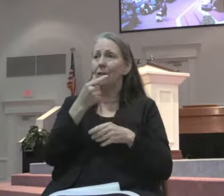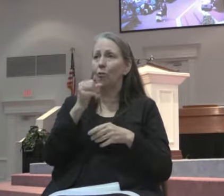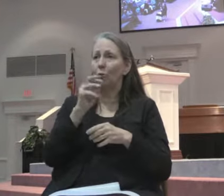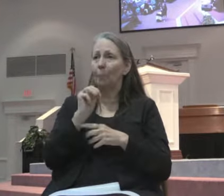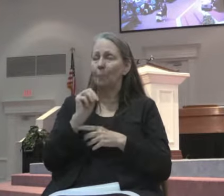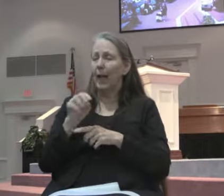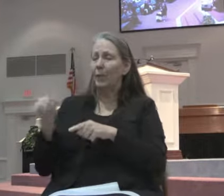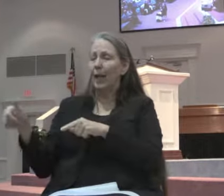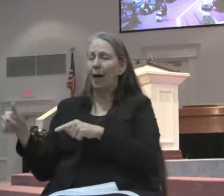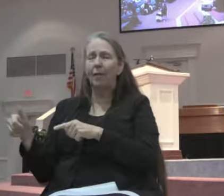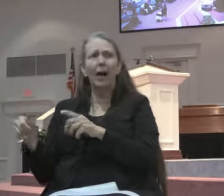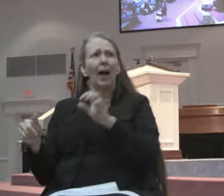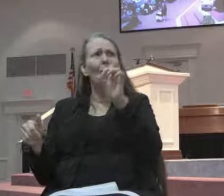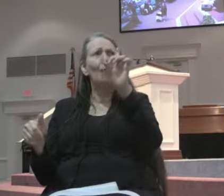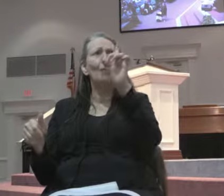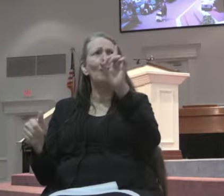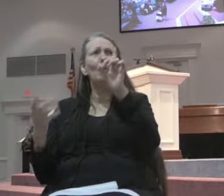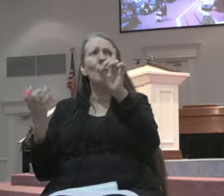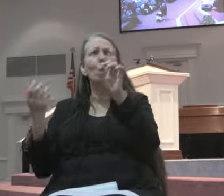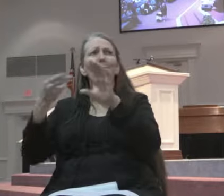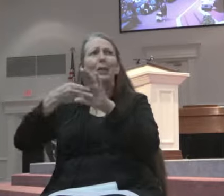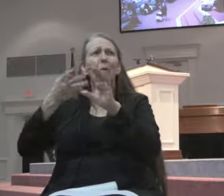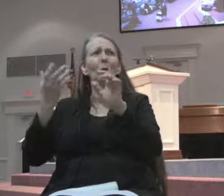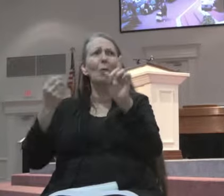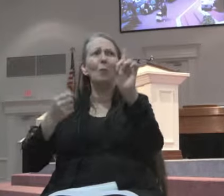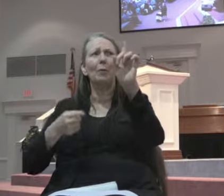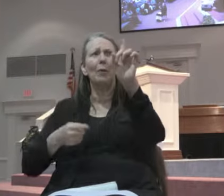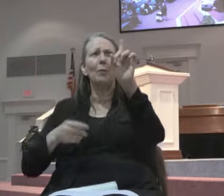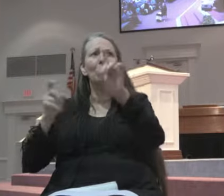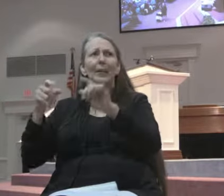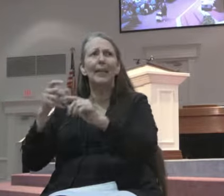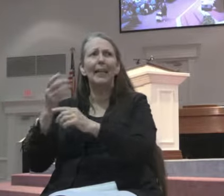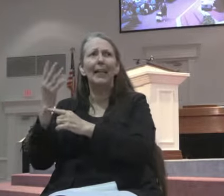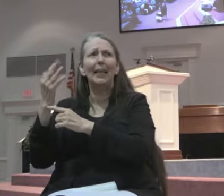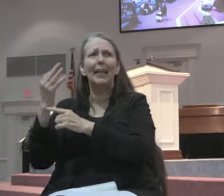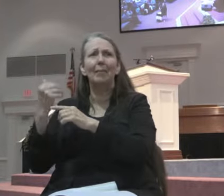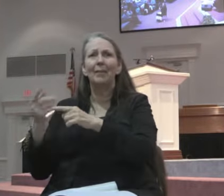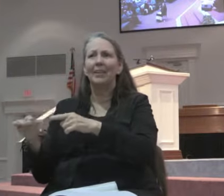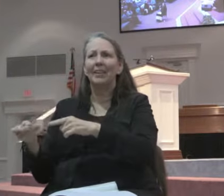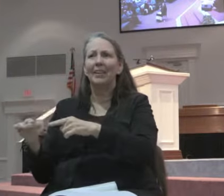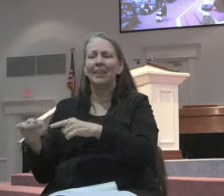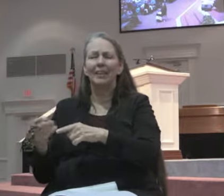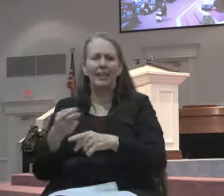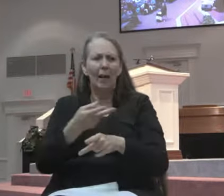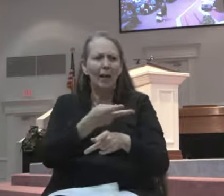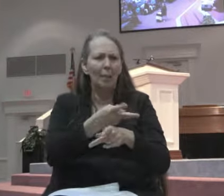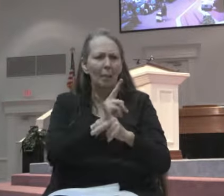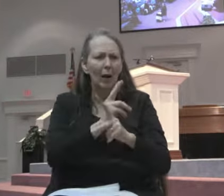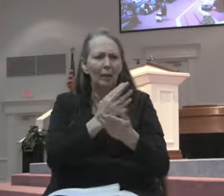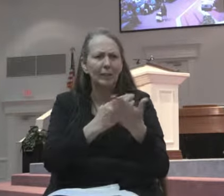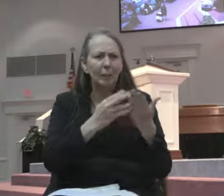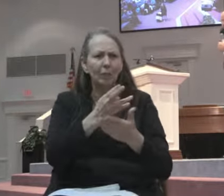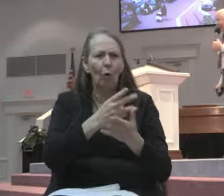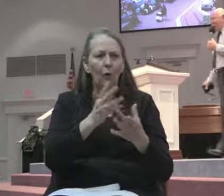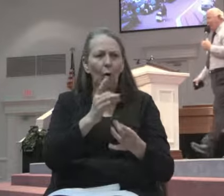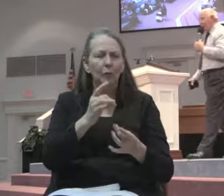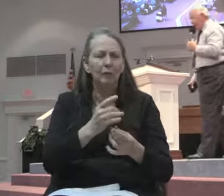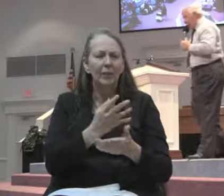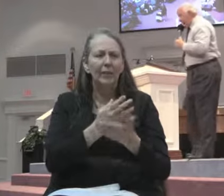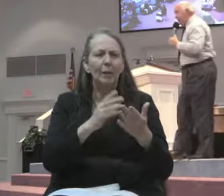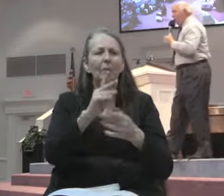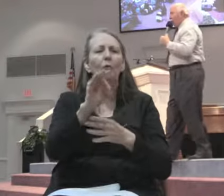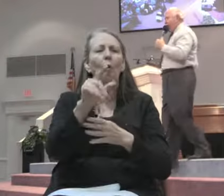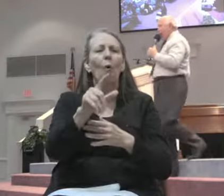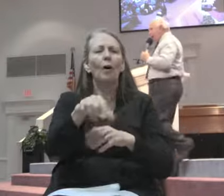And the others said, we want to go too. First off, they said, give us some of your Holy Ghost. Give us some of